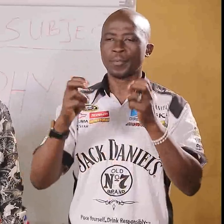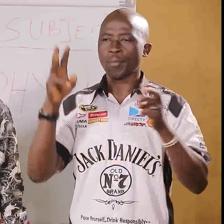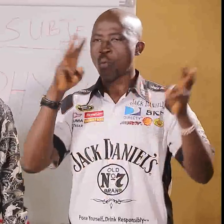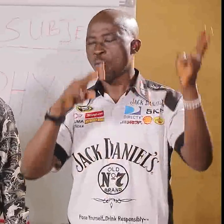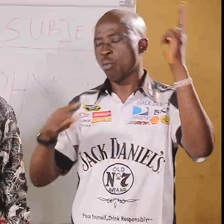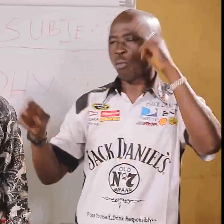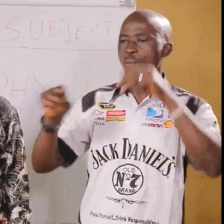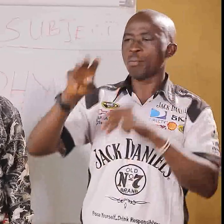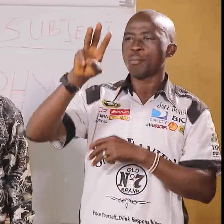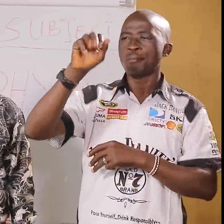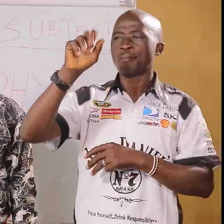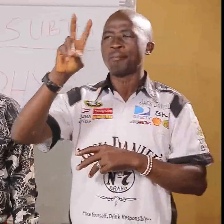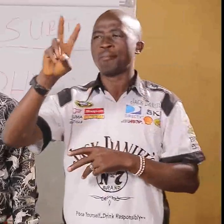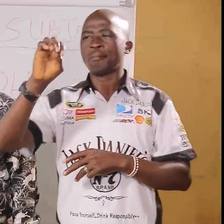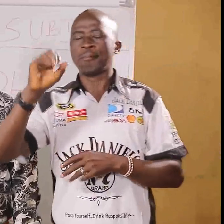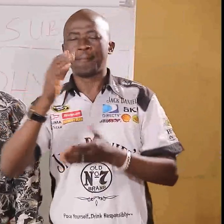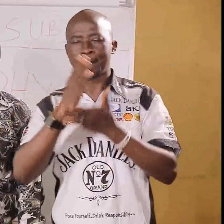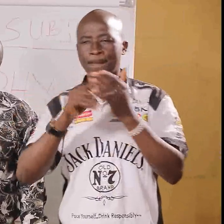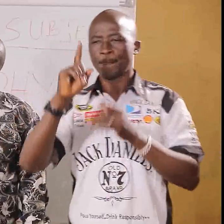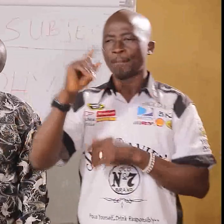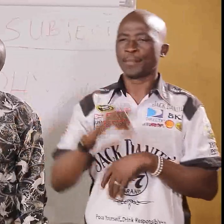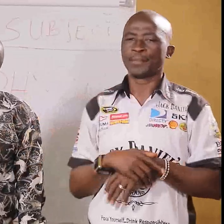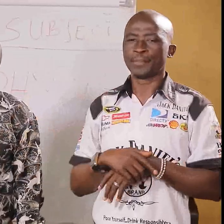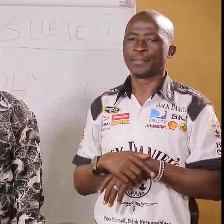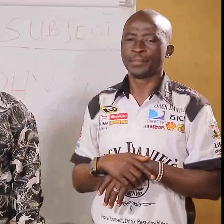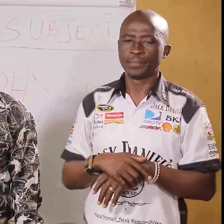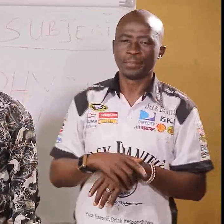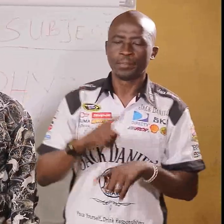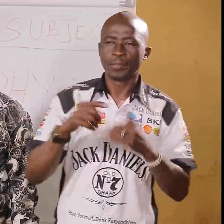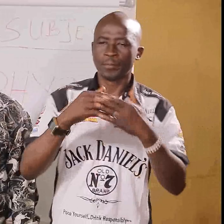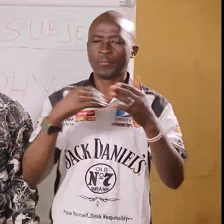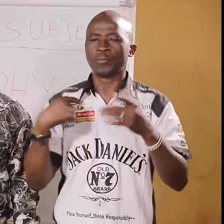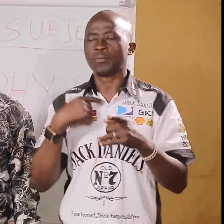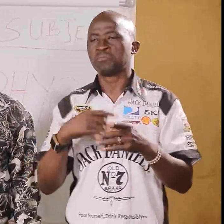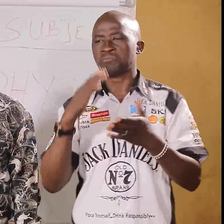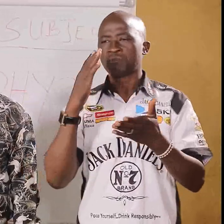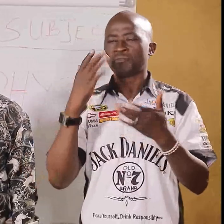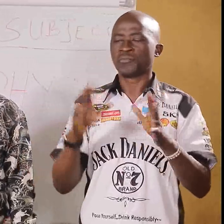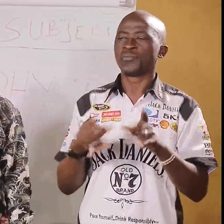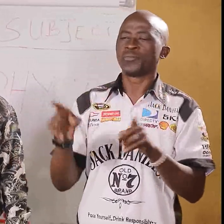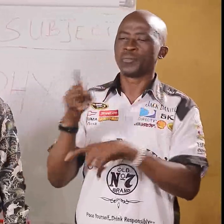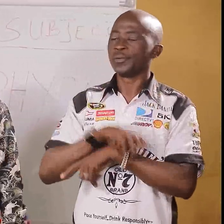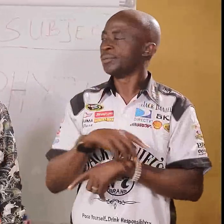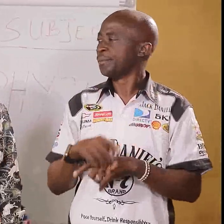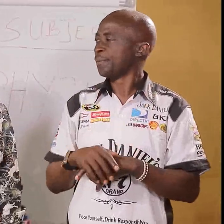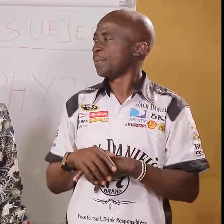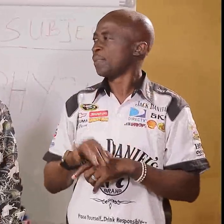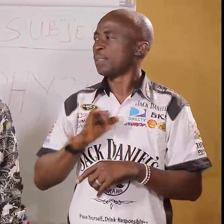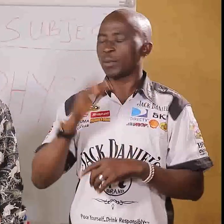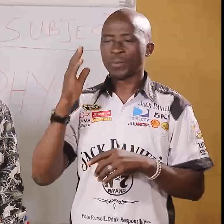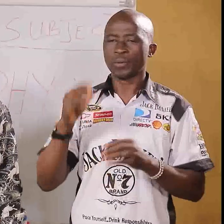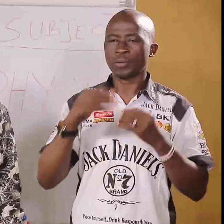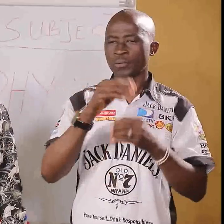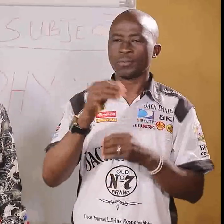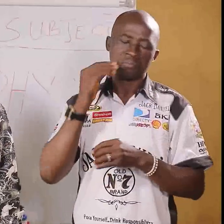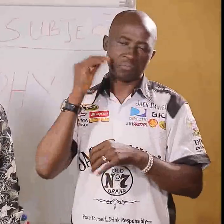Waves, Part 1. But before we finally conclude the lesson for today, I will